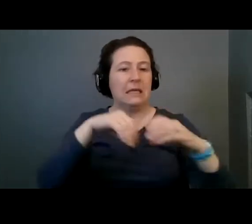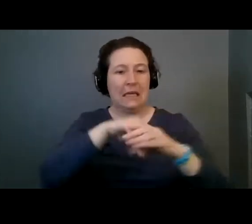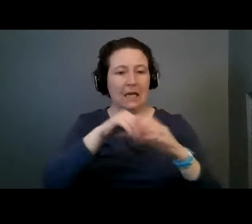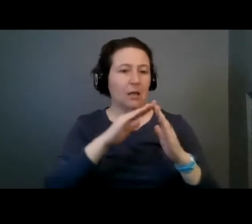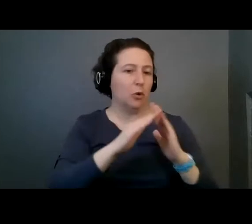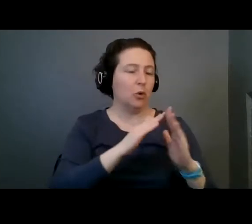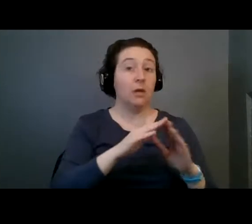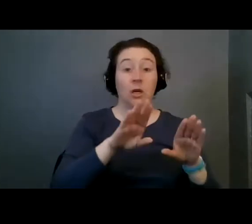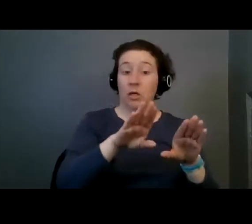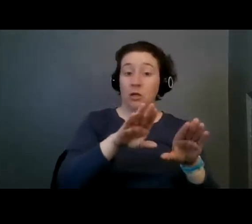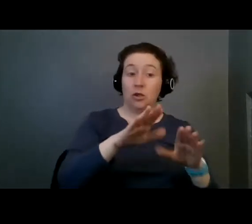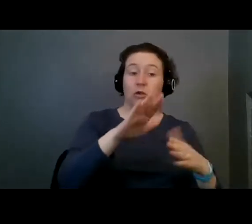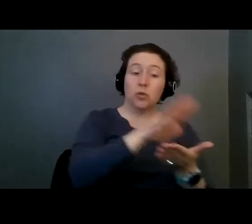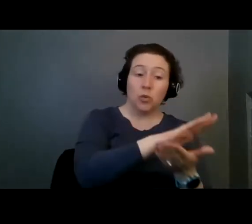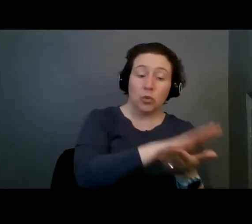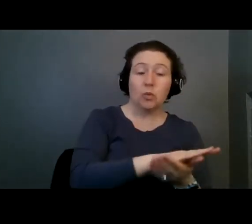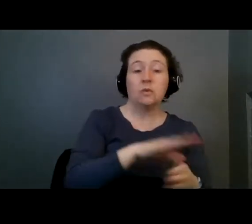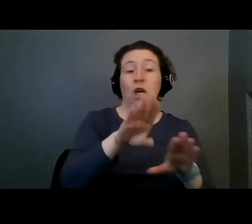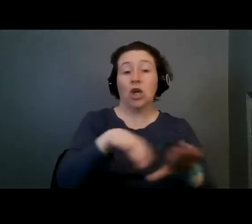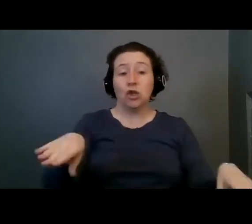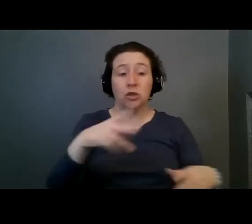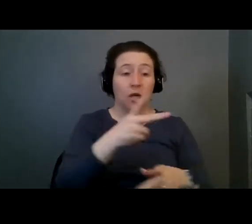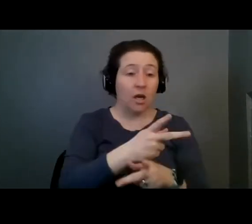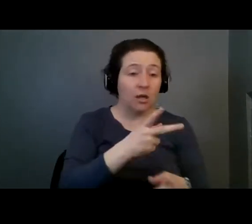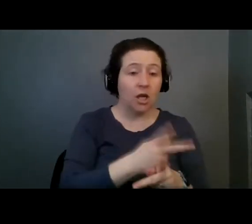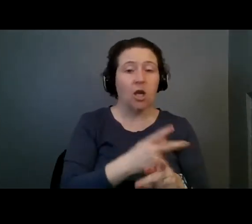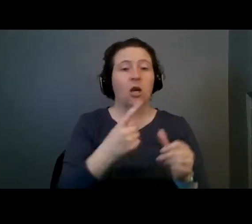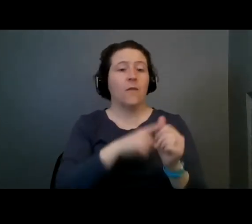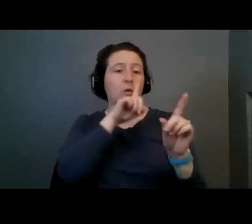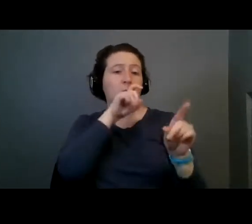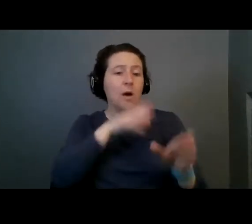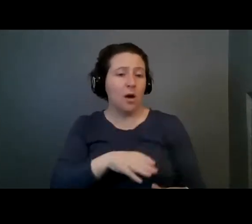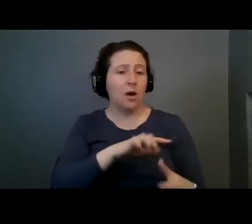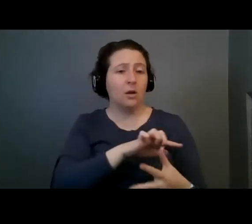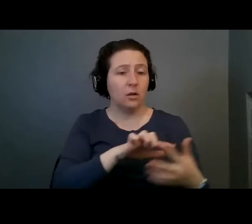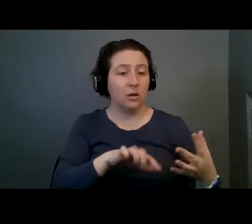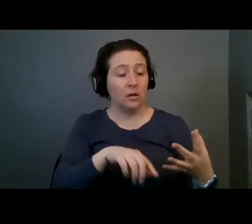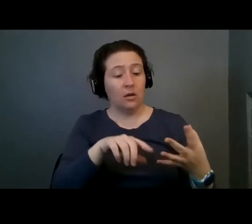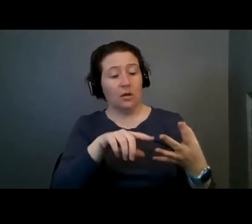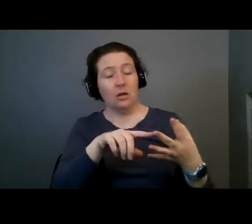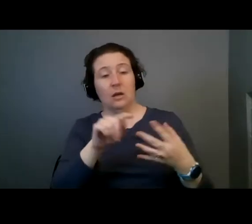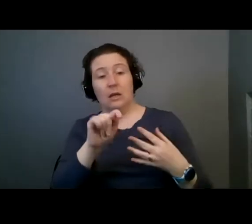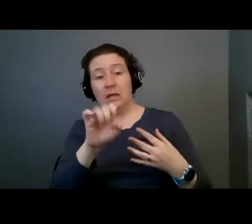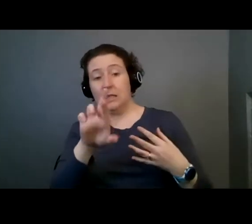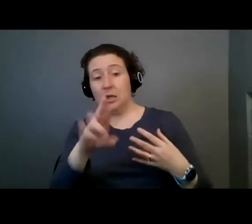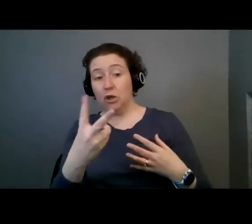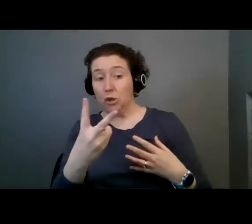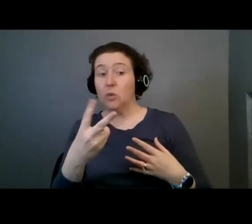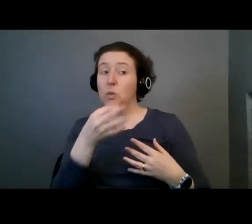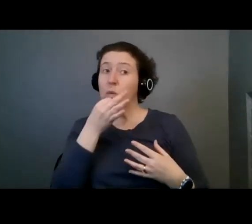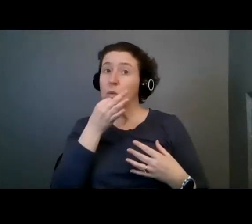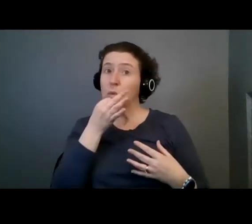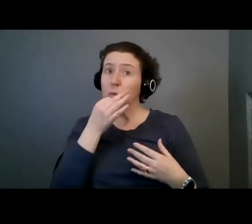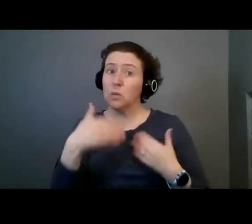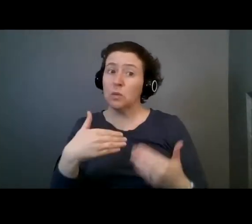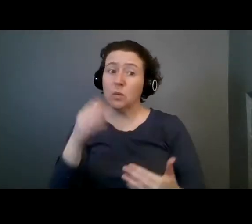care systems, and first responder agencies. We know that Tier 2 is quickly approaching. Those